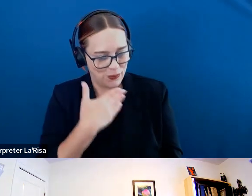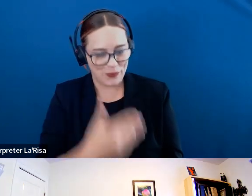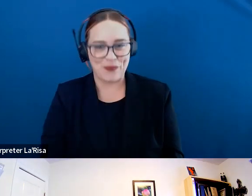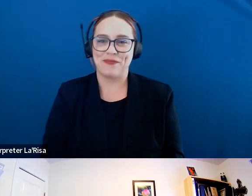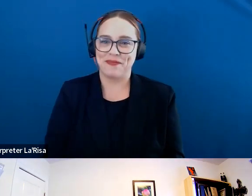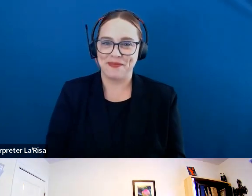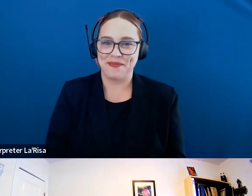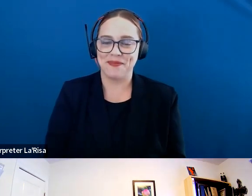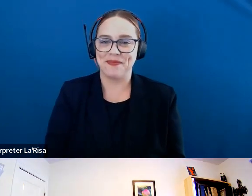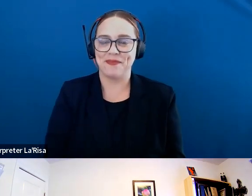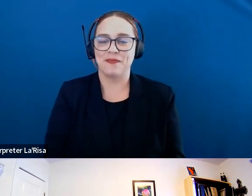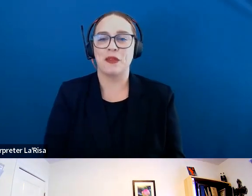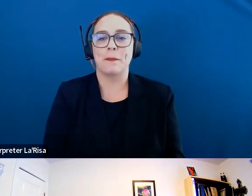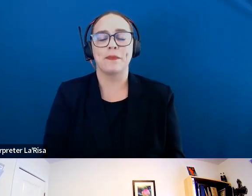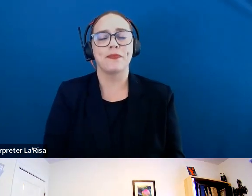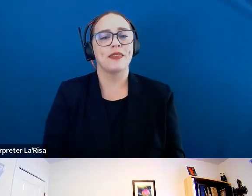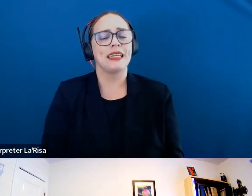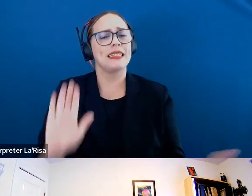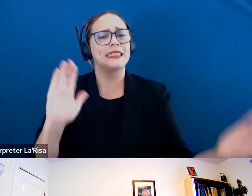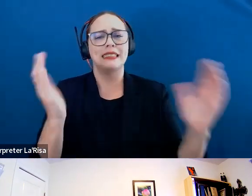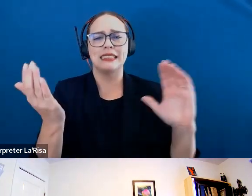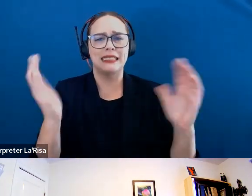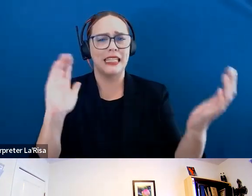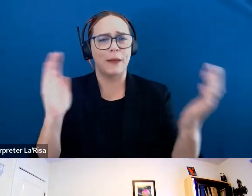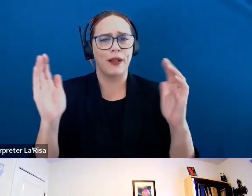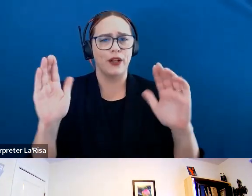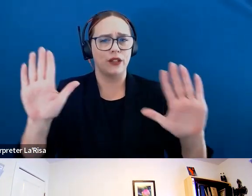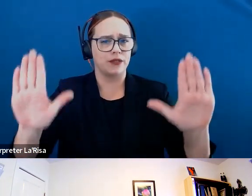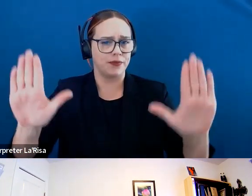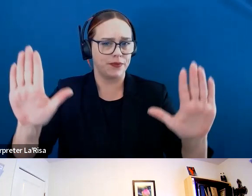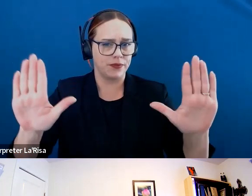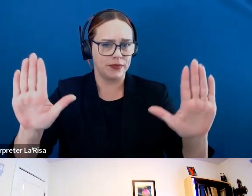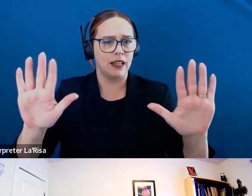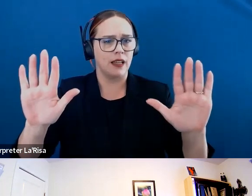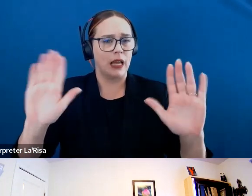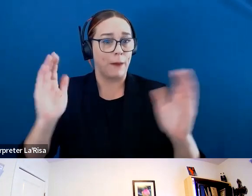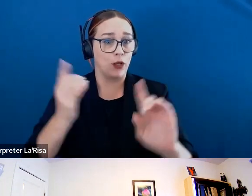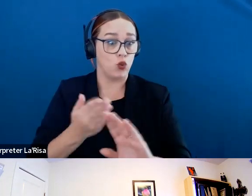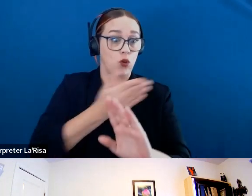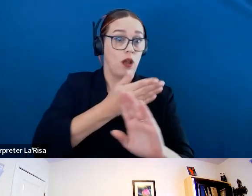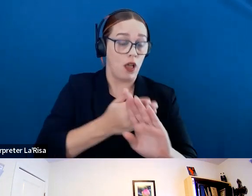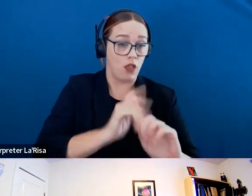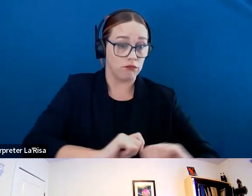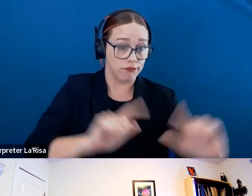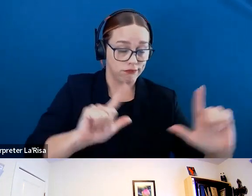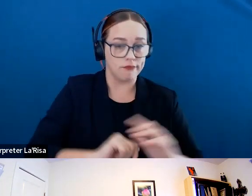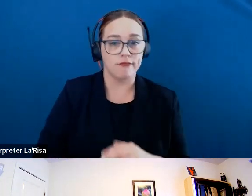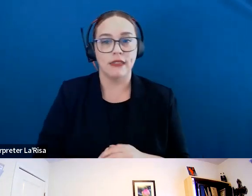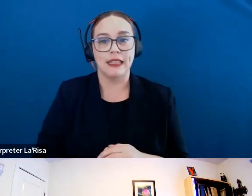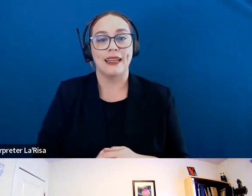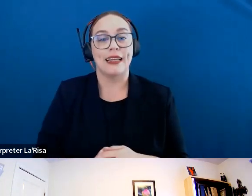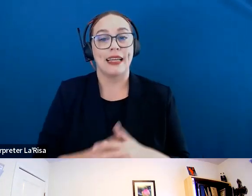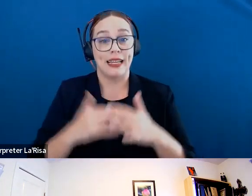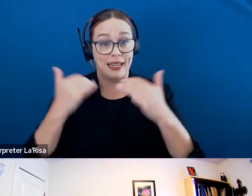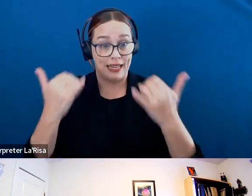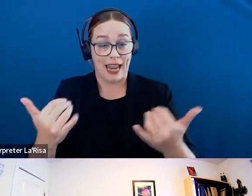So we see a very similar grid that we've had in the other sections. And so this is section or